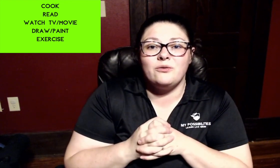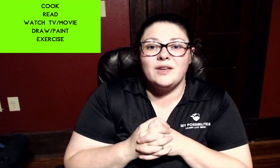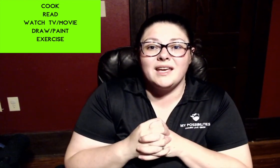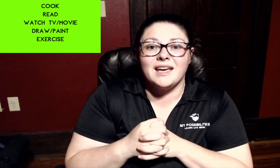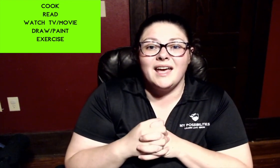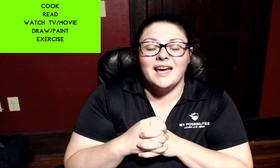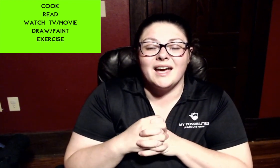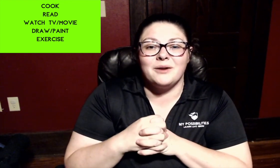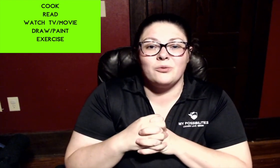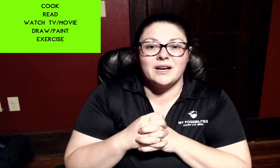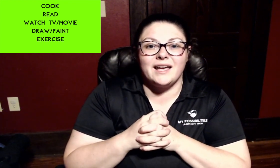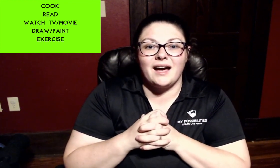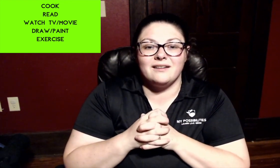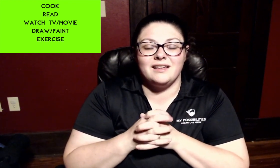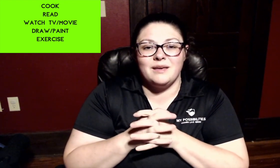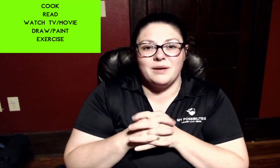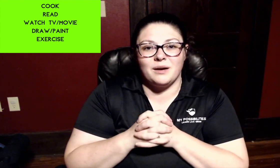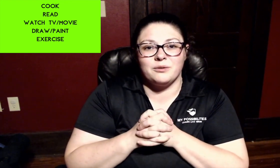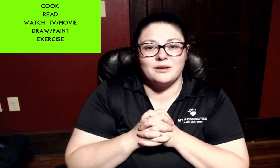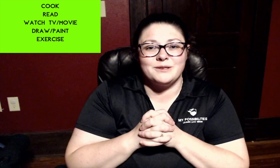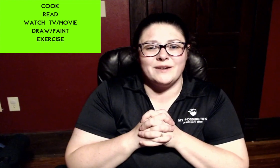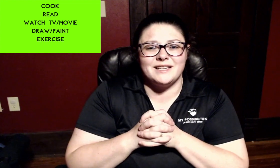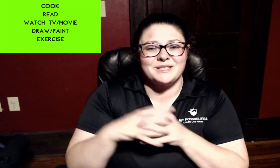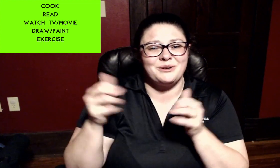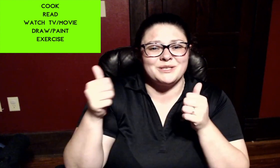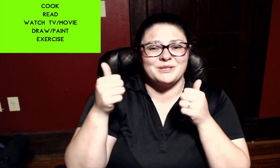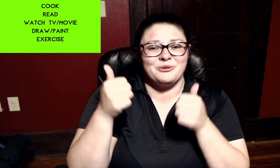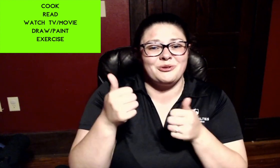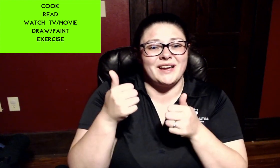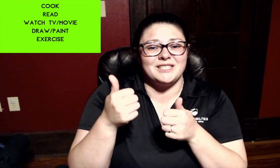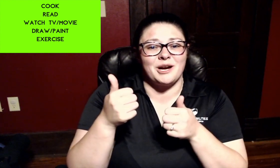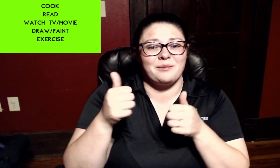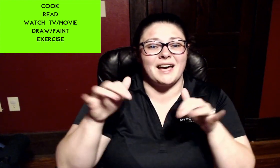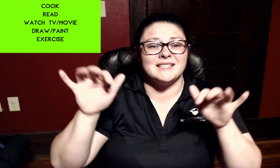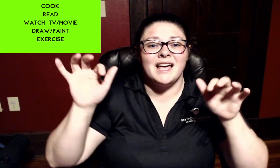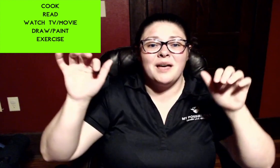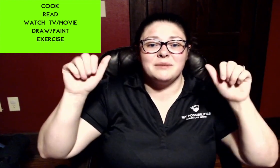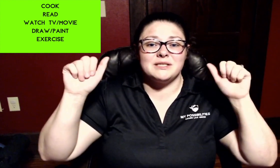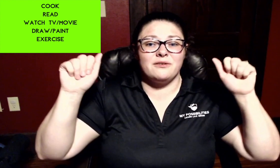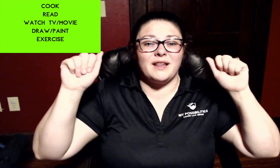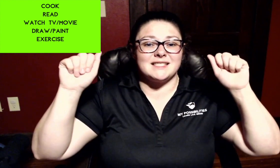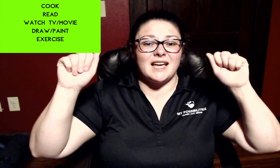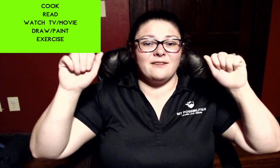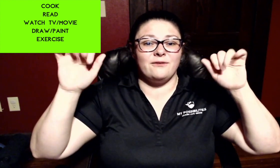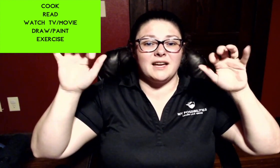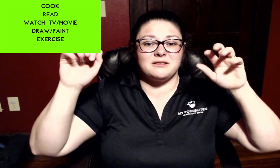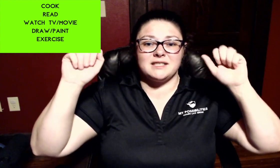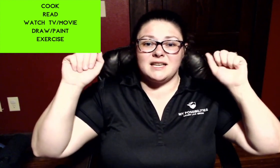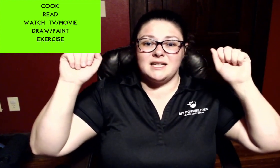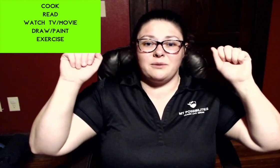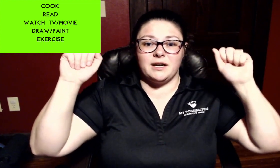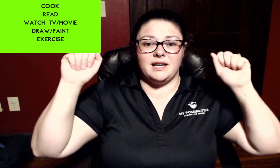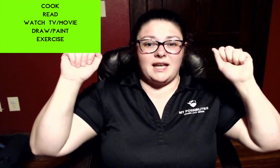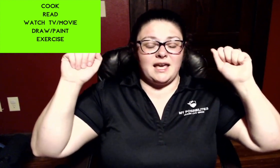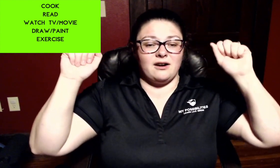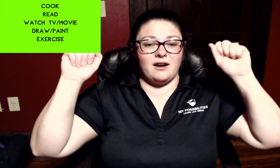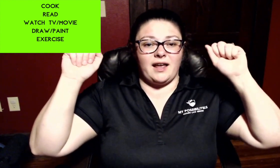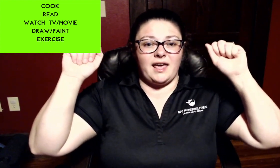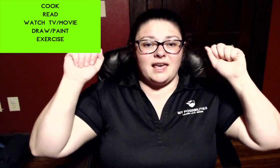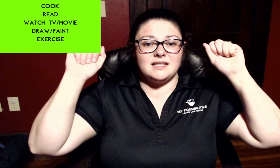moving and working out and keeping up with those fitness goals. And so great job, guys. But so for that sign for exercising, we're going to take our hands